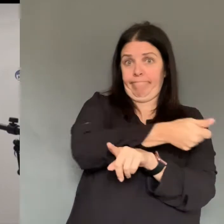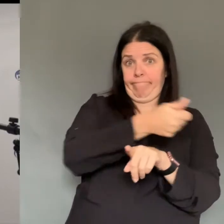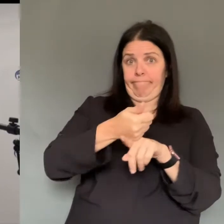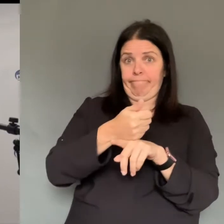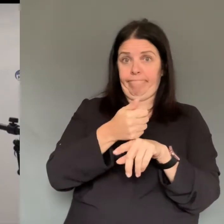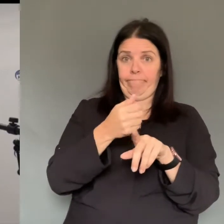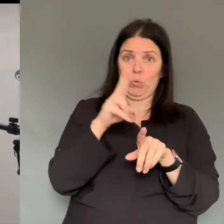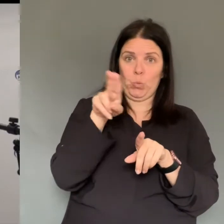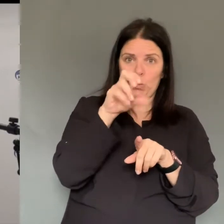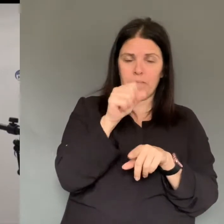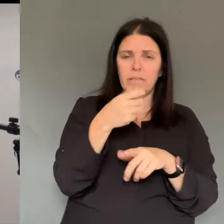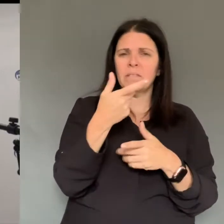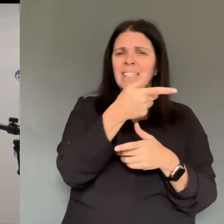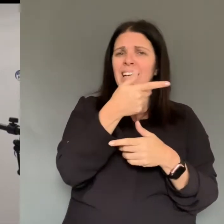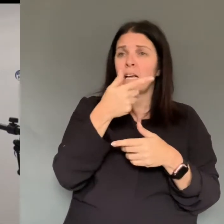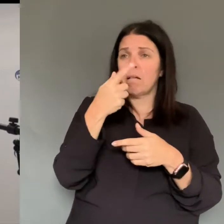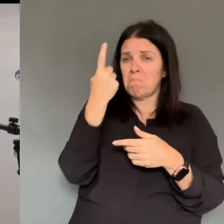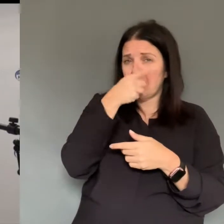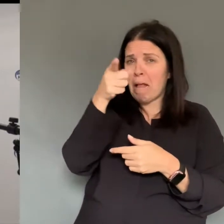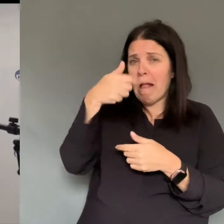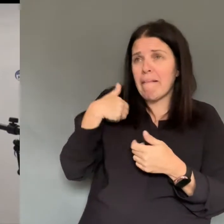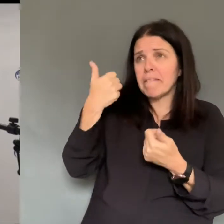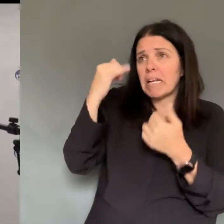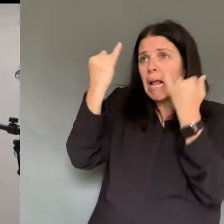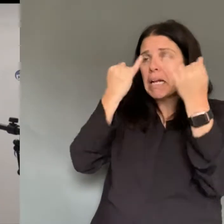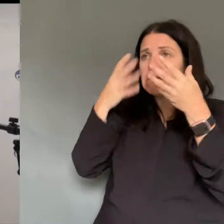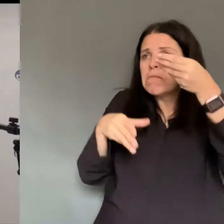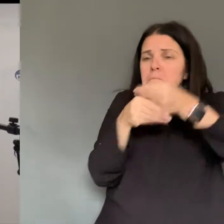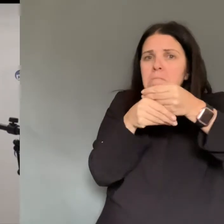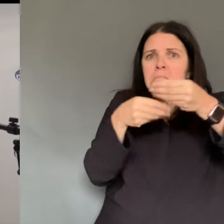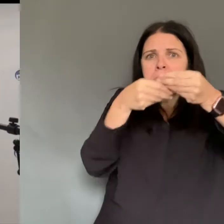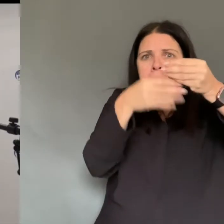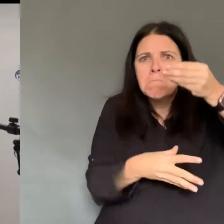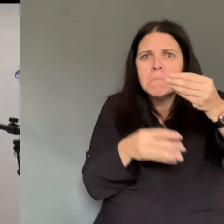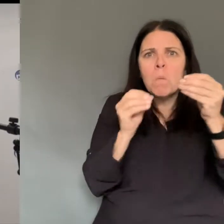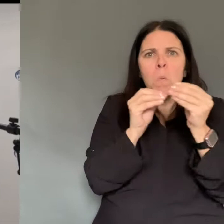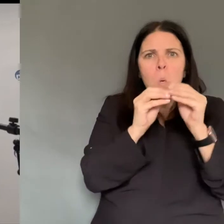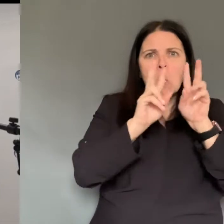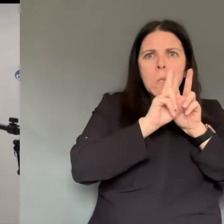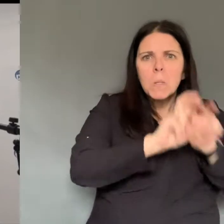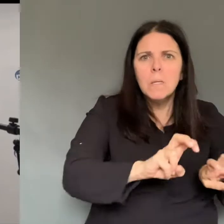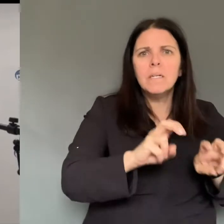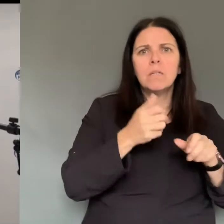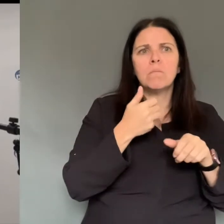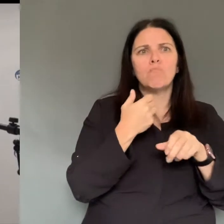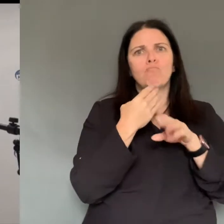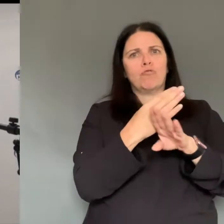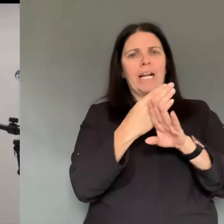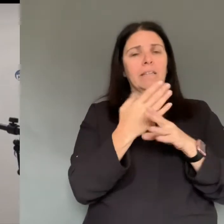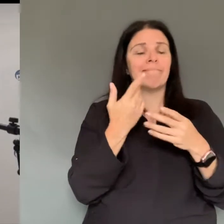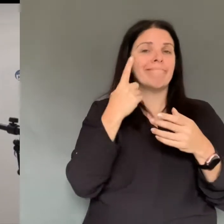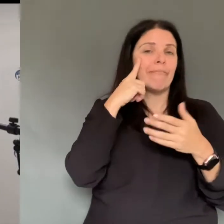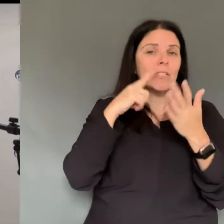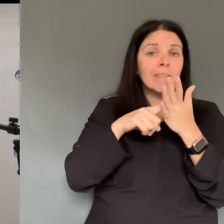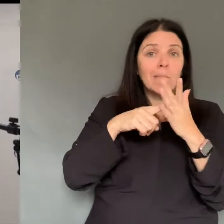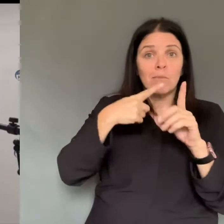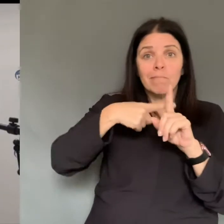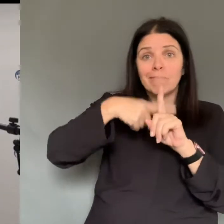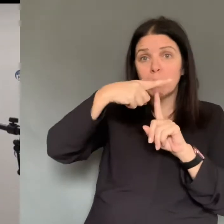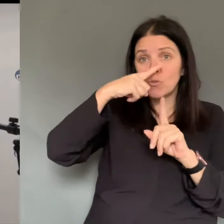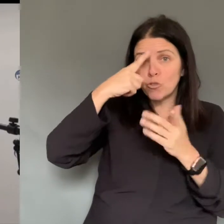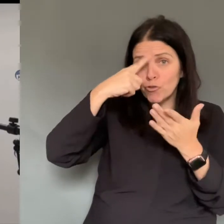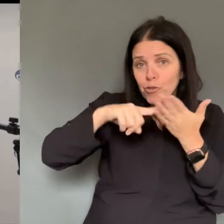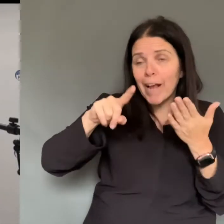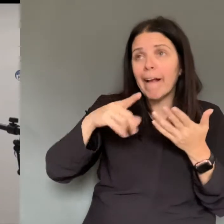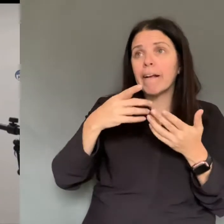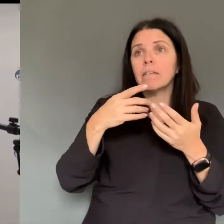those screening questionnaires. So adding another layer may not necessarily help in that sense. But what I think could be helpful